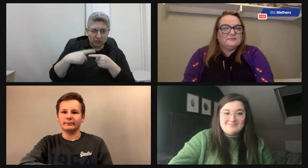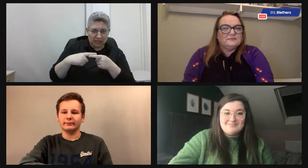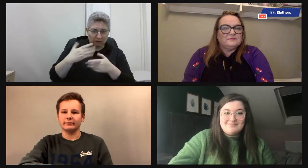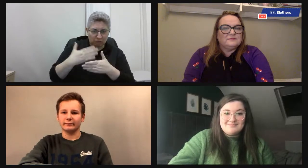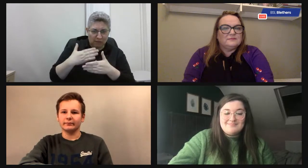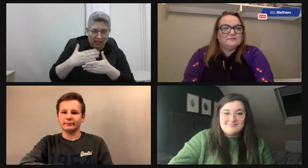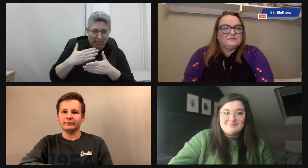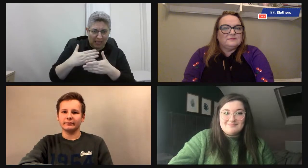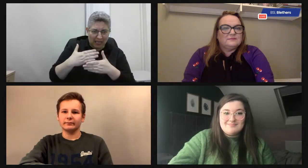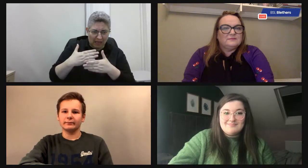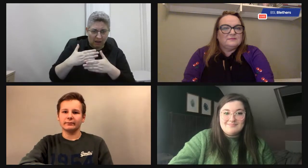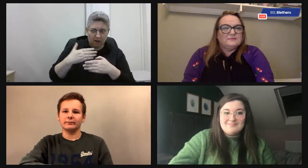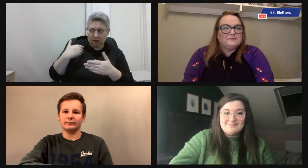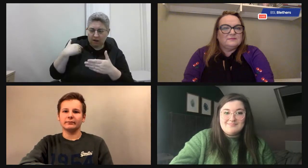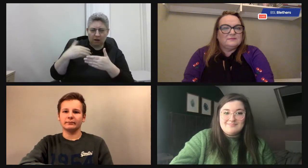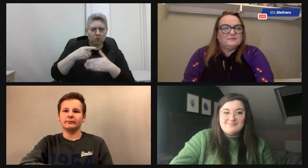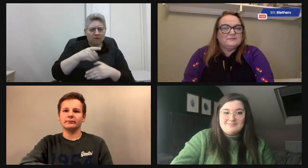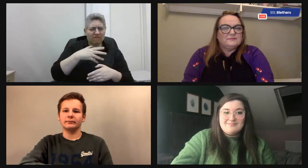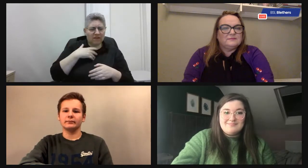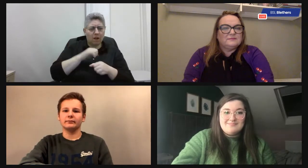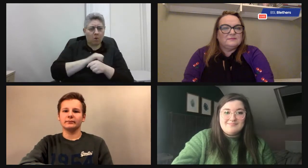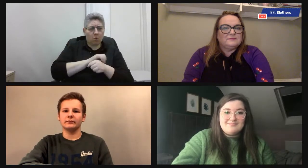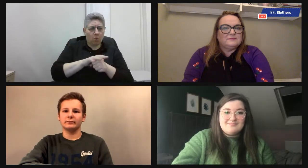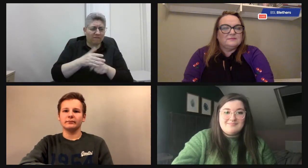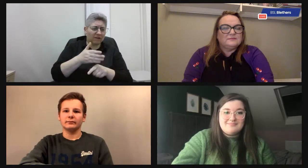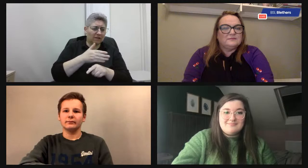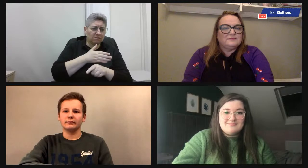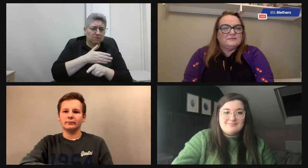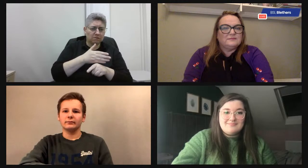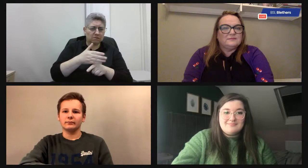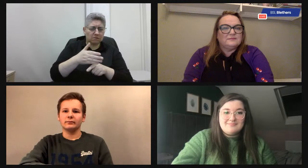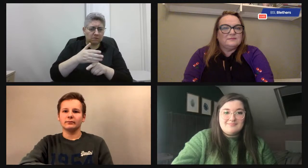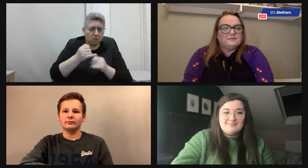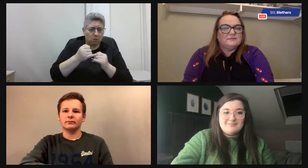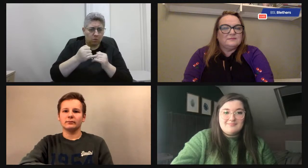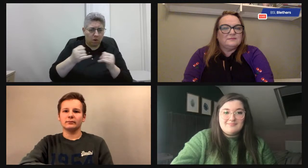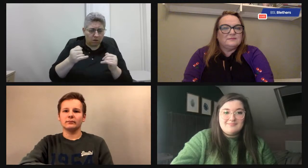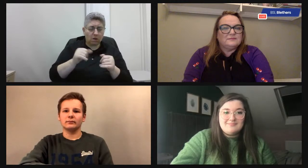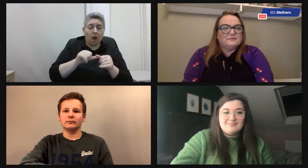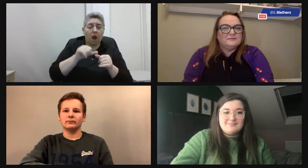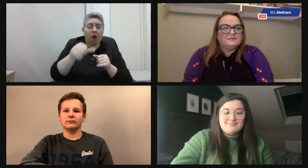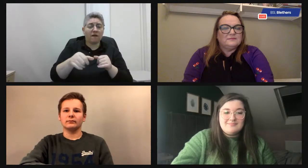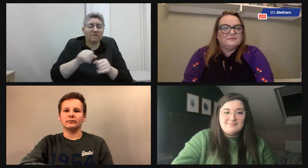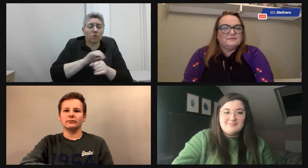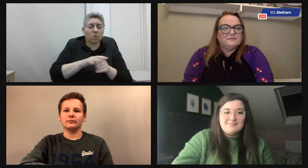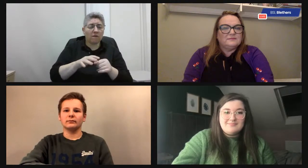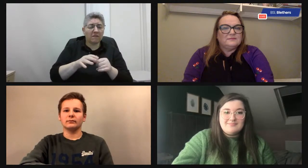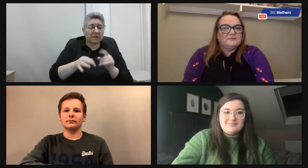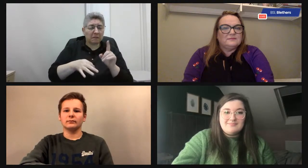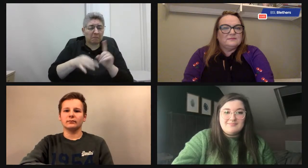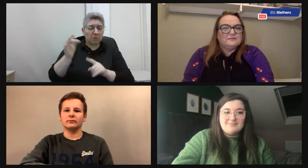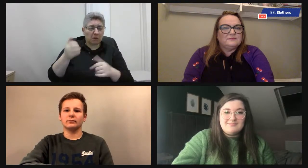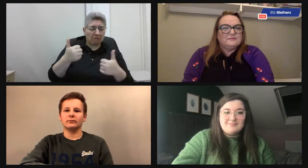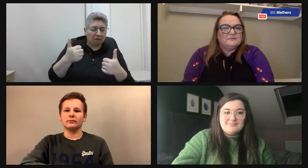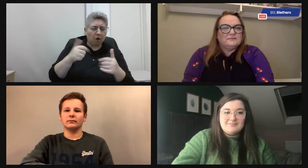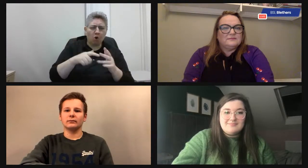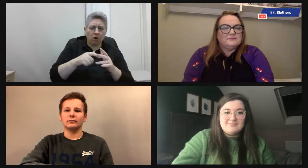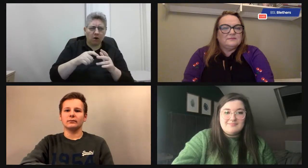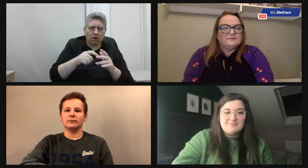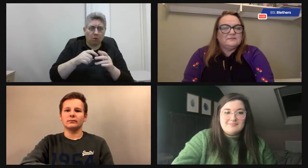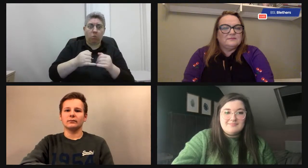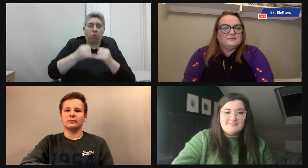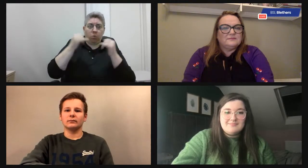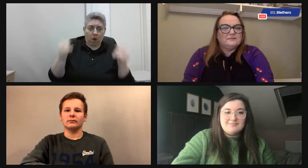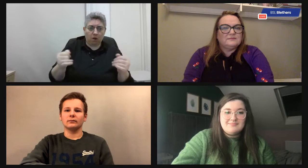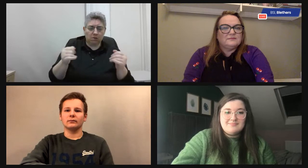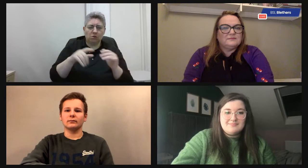time. Actually, we only came out of that, just over a year or so ago. So obviously,